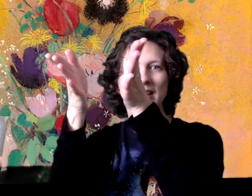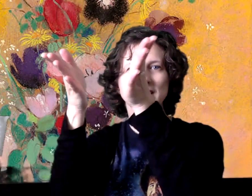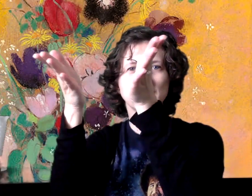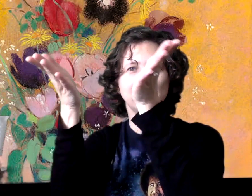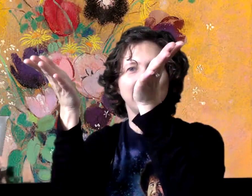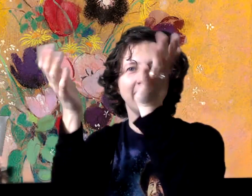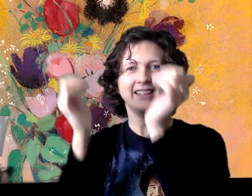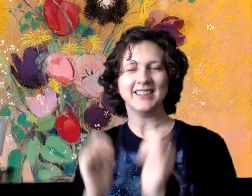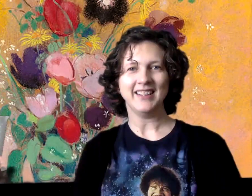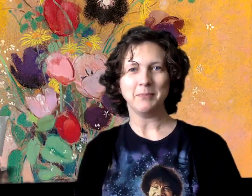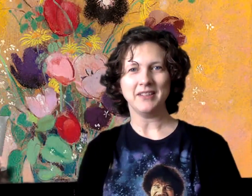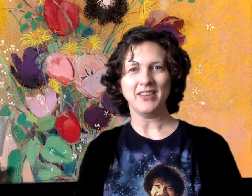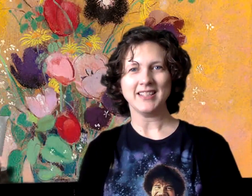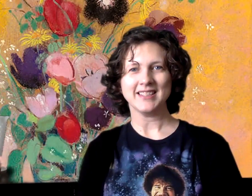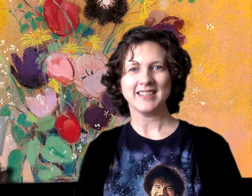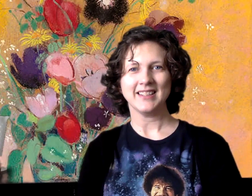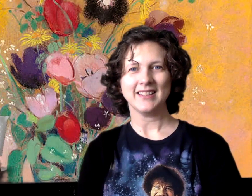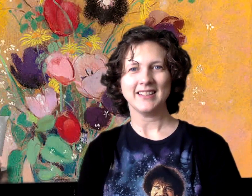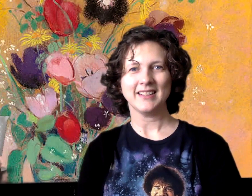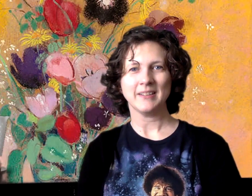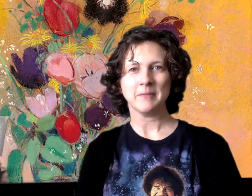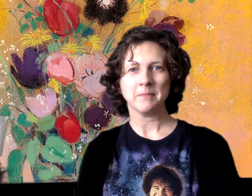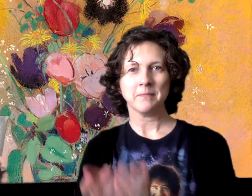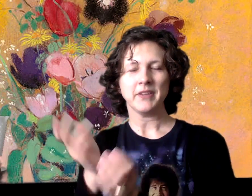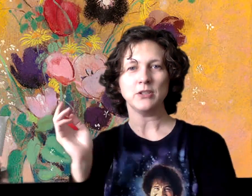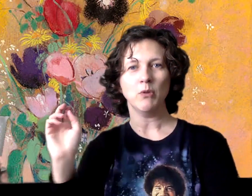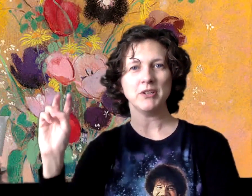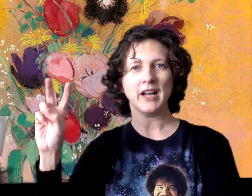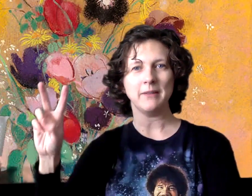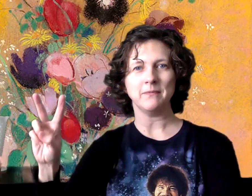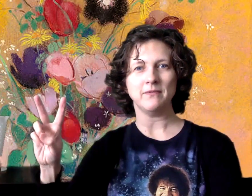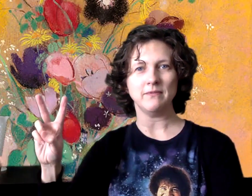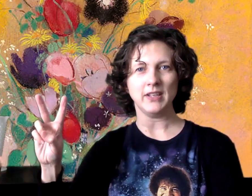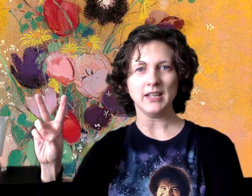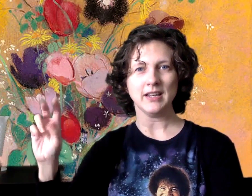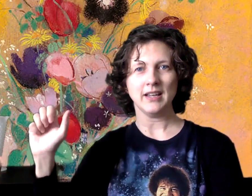vase, and then the lip of the vase. Let's do it one more time.